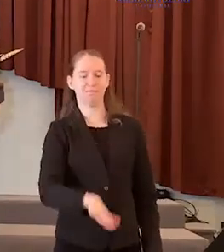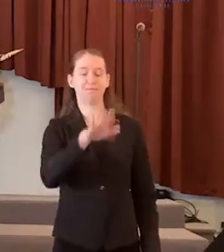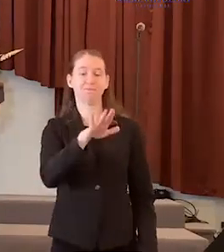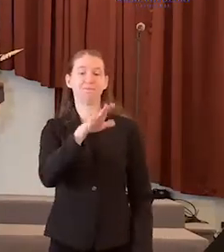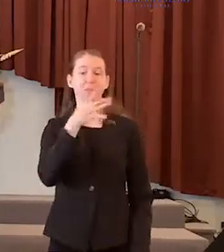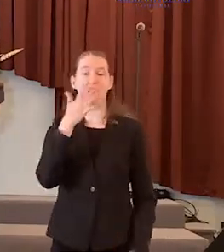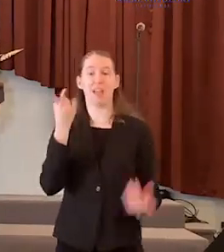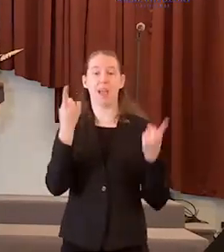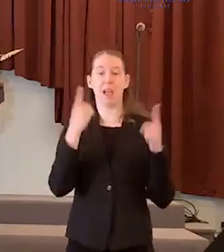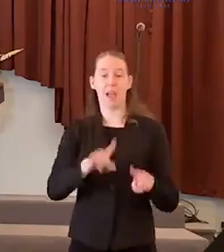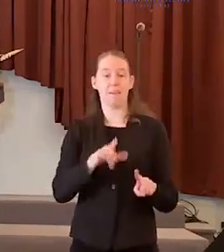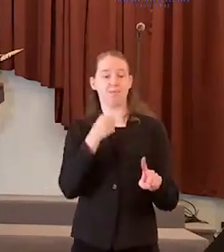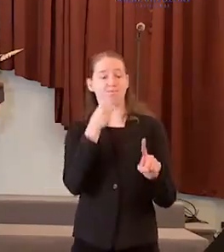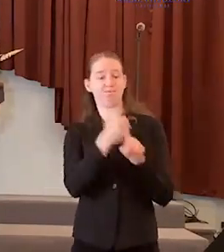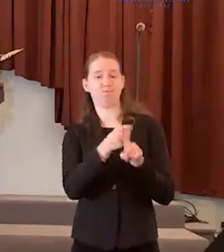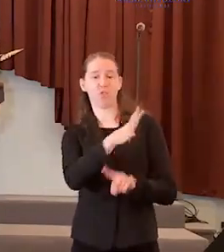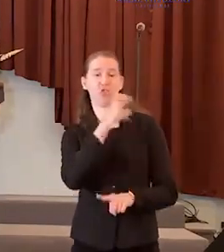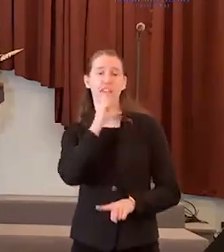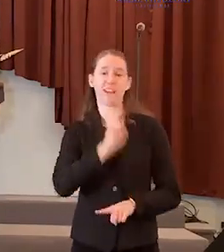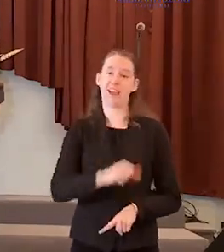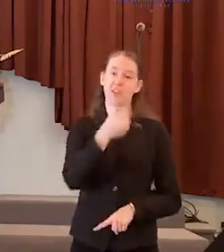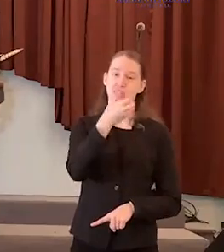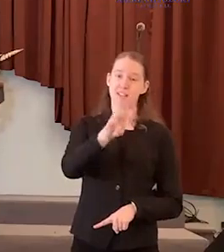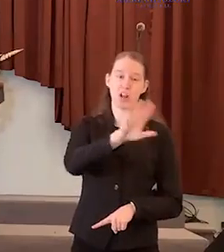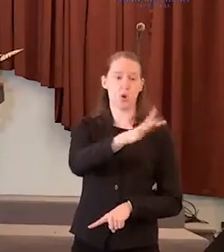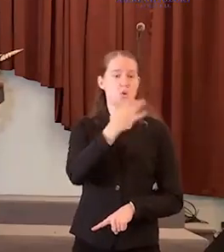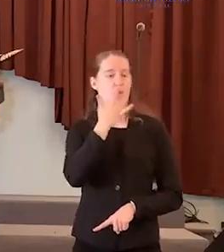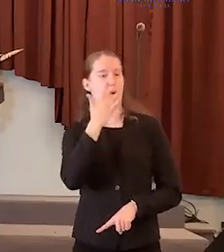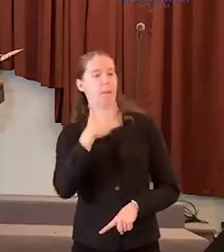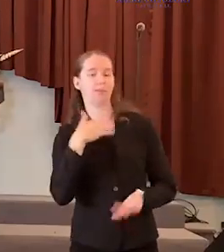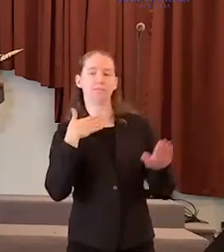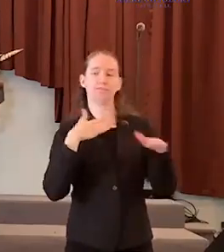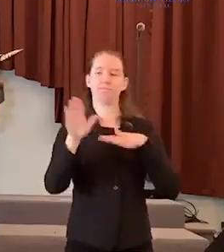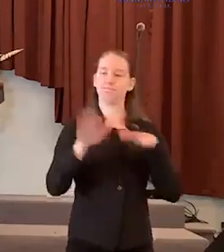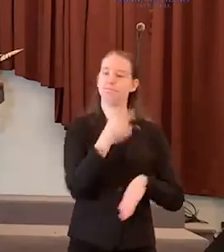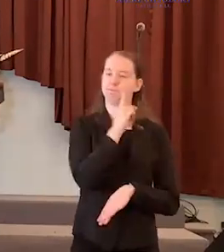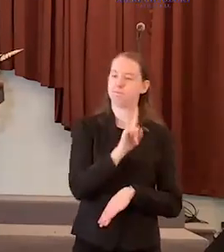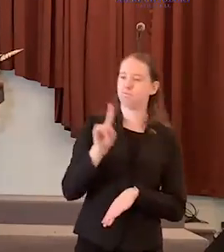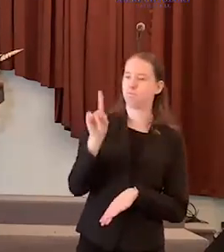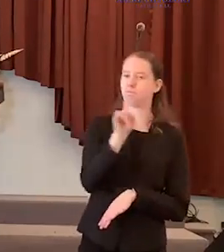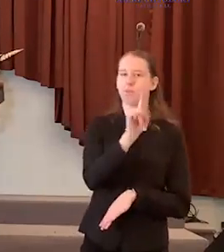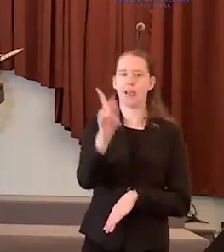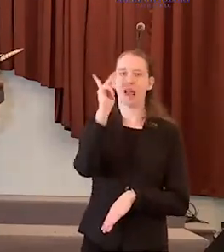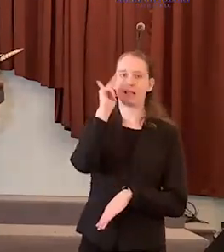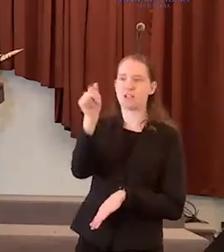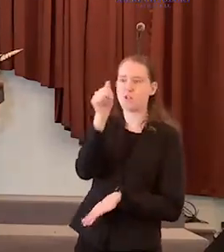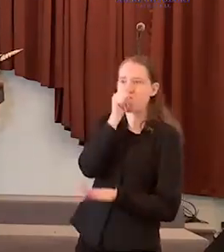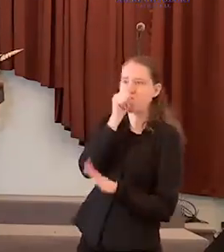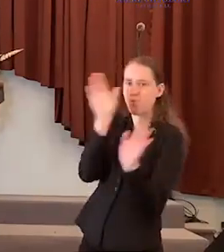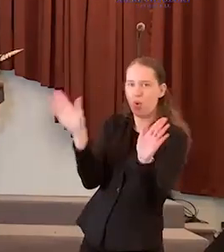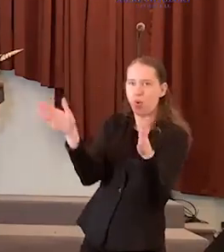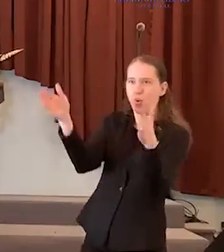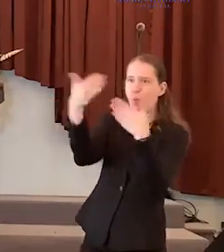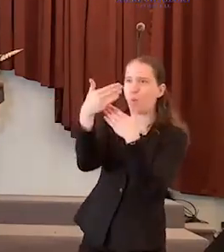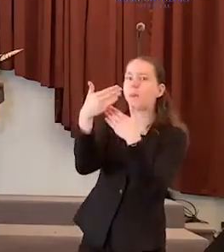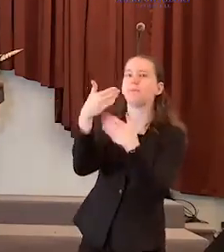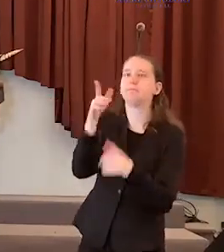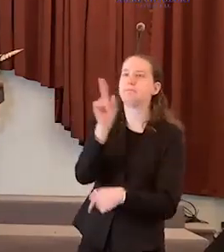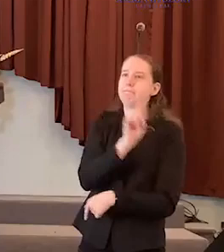16th birthday, while roaming about the castle, she came upon a secret room at the very top of the castle